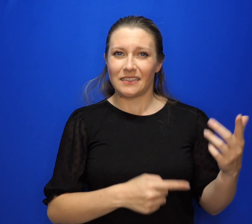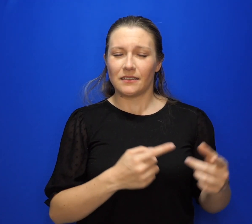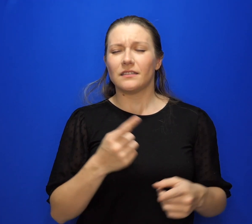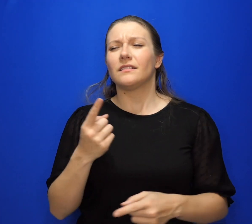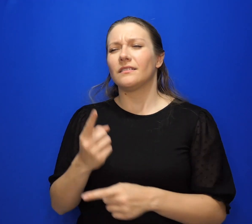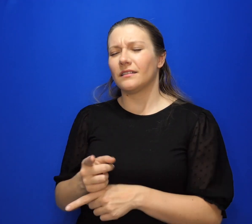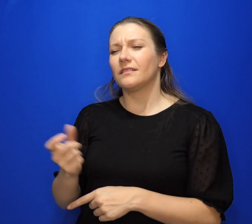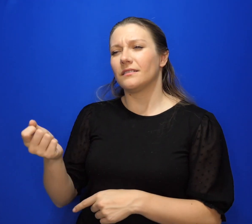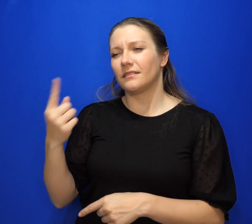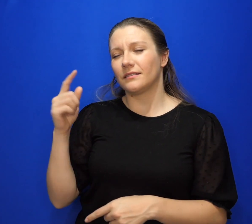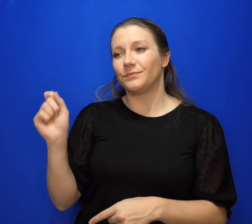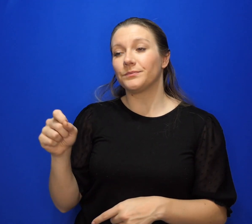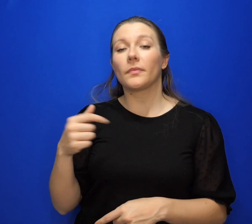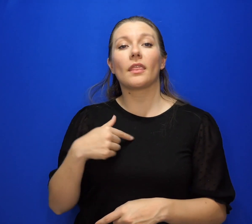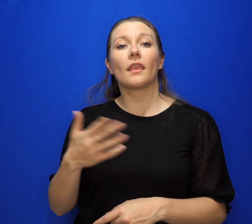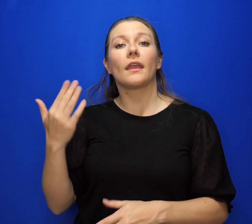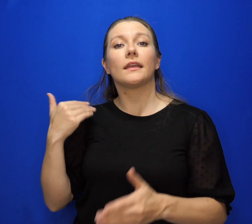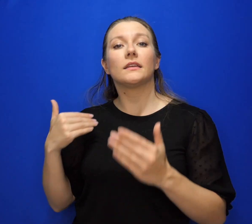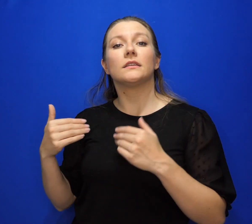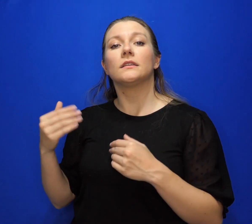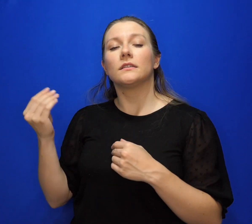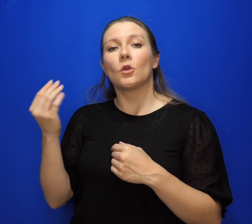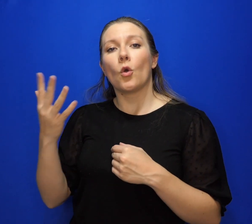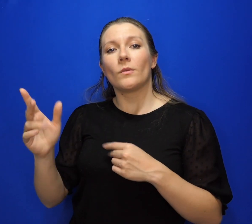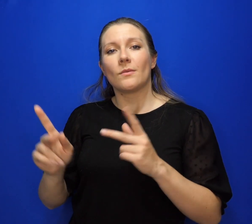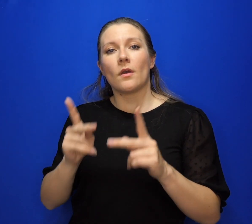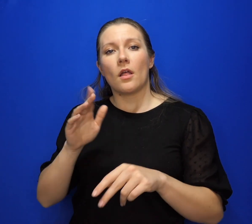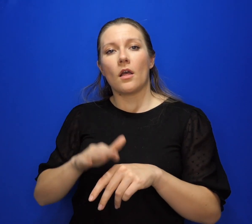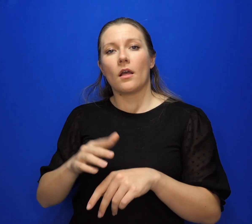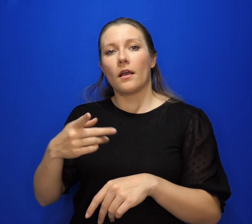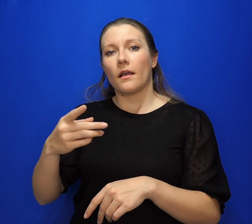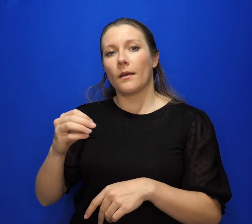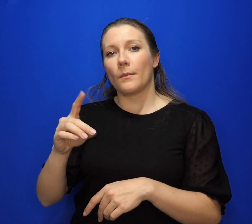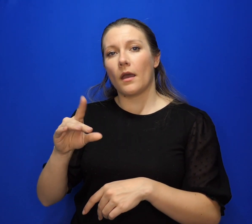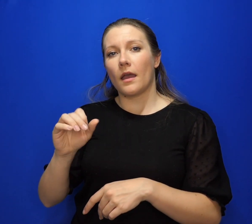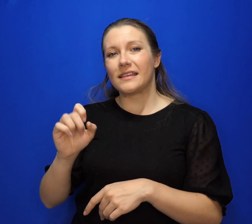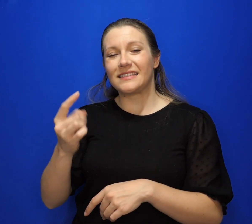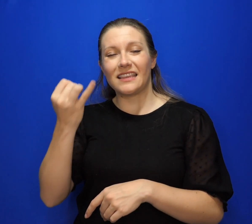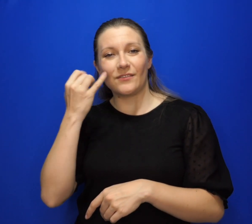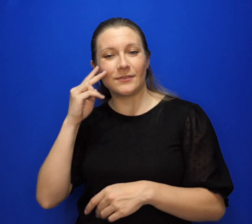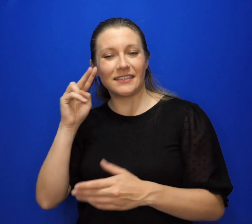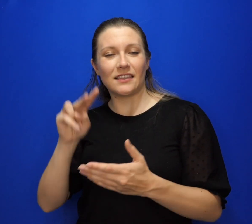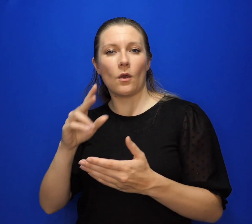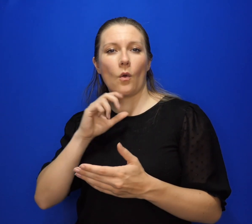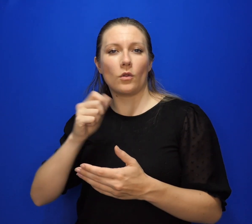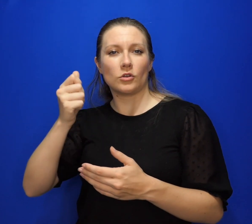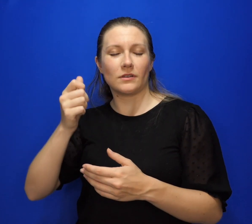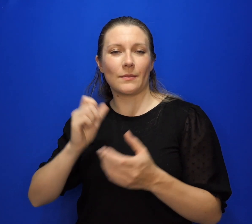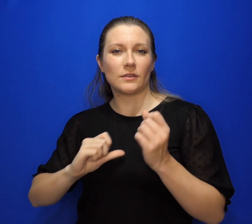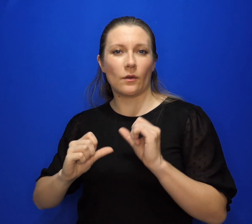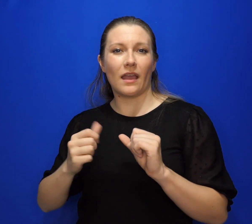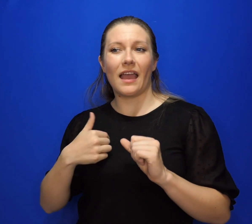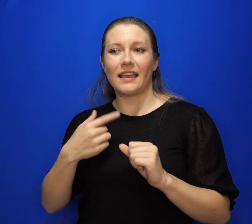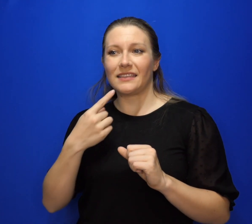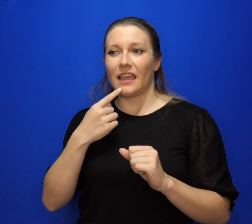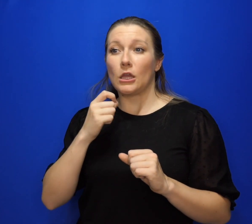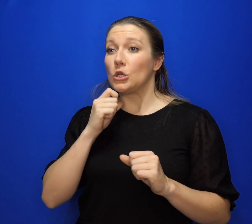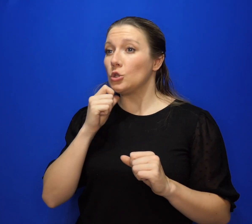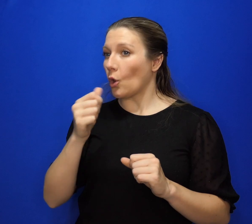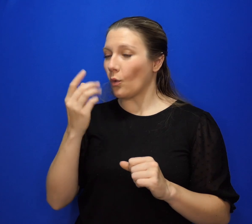people in the past on the podcast, if you listen to older episodes, I'll tell you, don't go into the doctor and tell them you learned this on a podcast. It'll make it